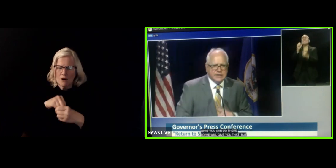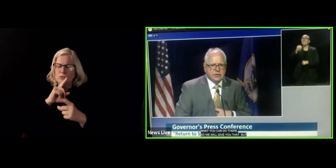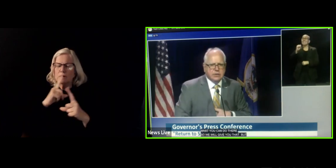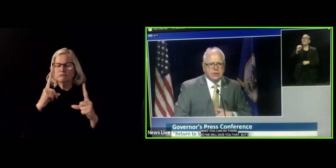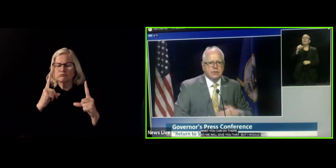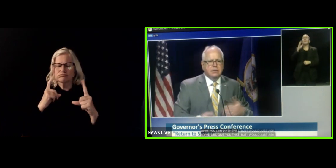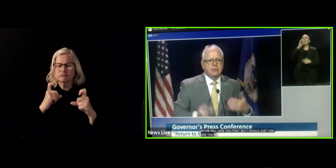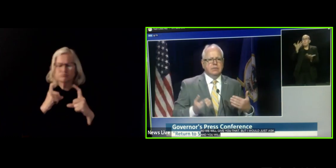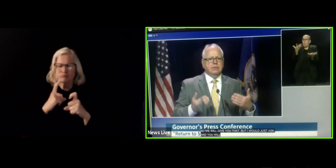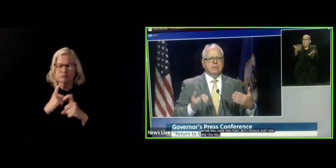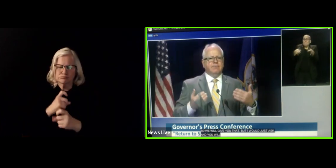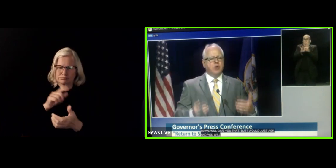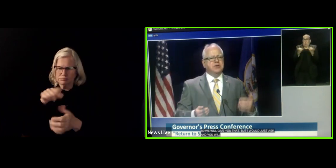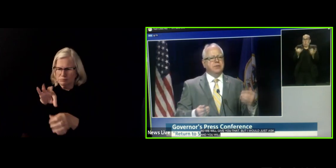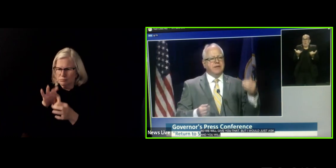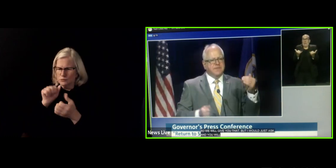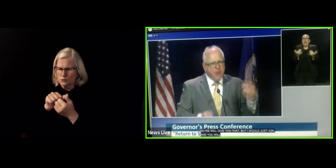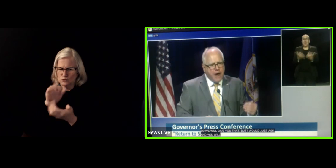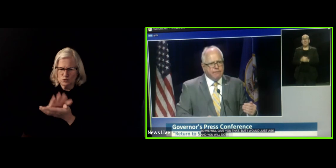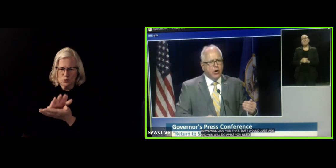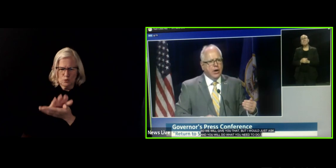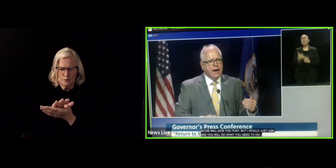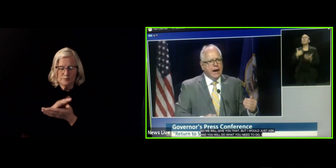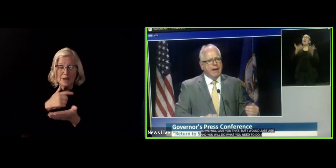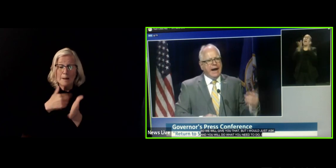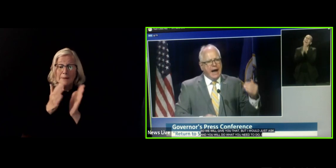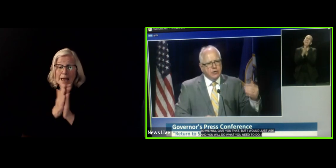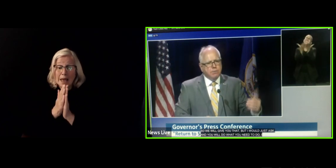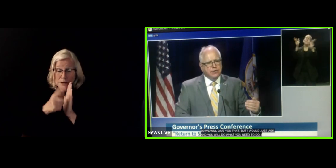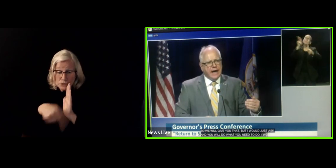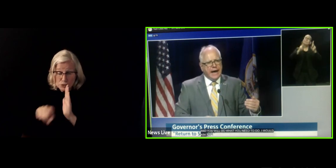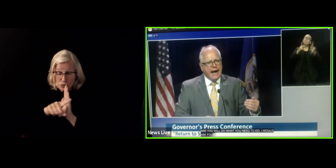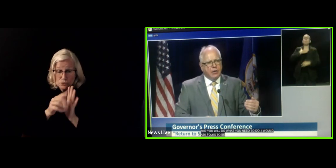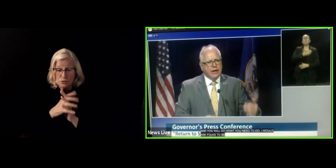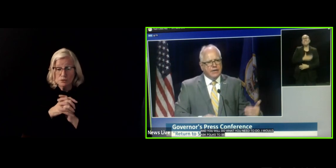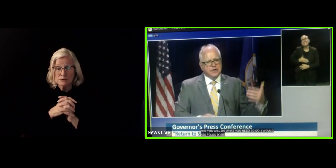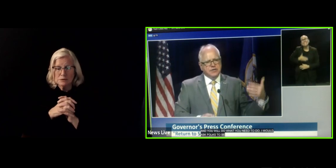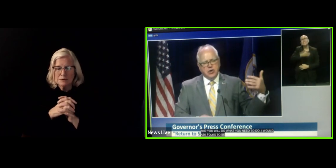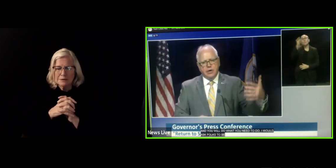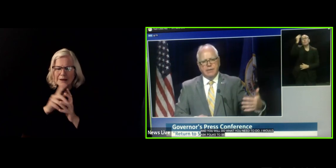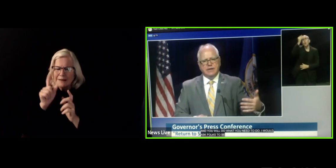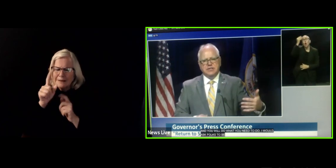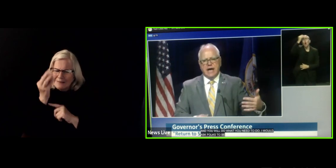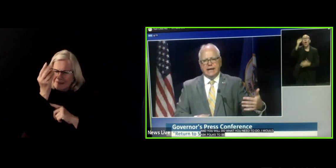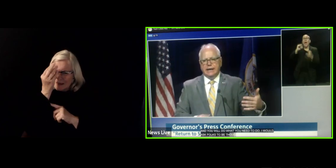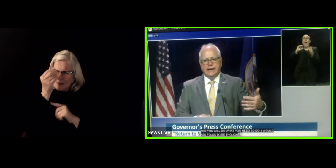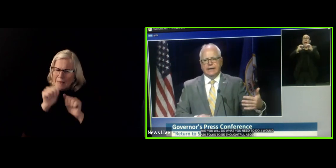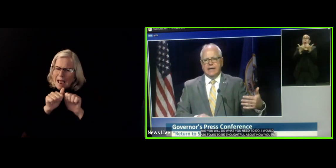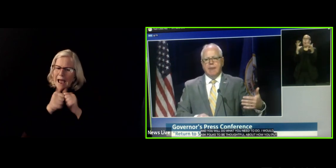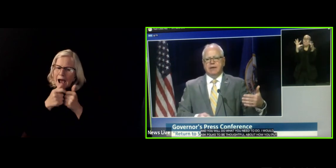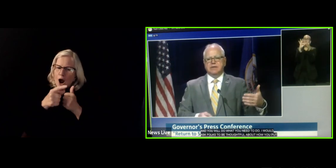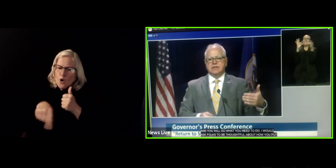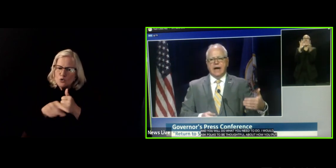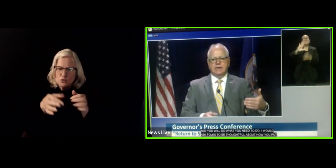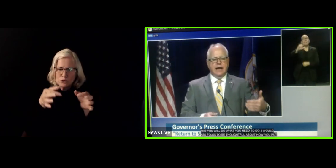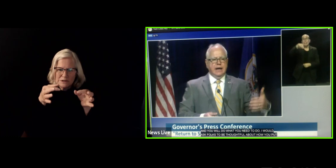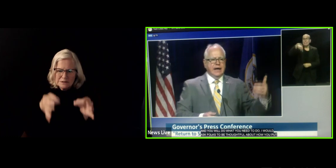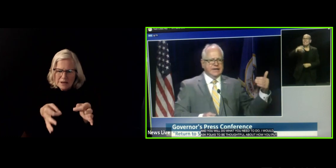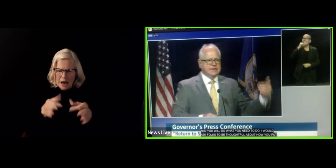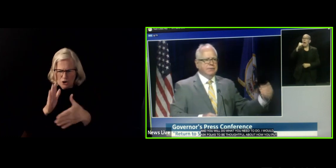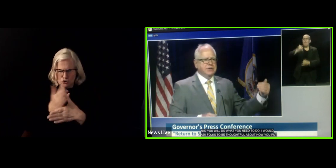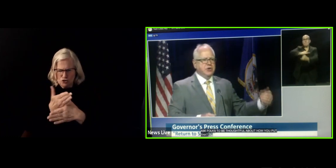ask folks to be thoughtful about how you put that out, that this has already been decided. It has not been decided